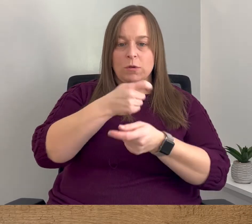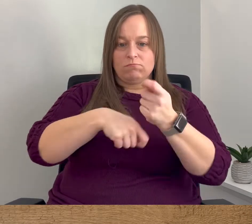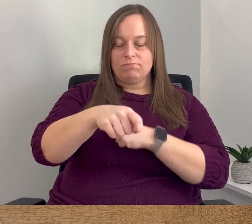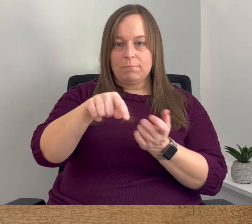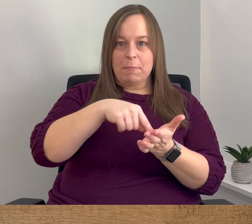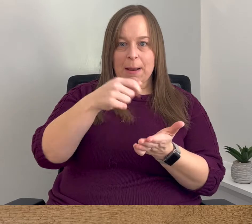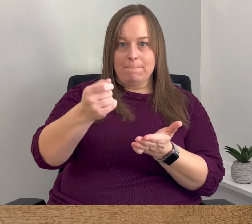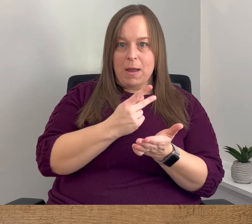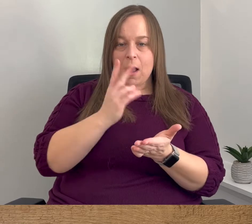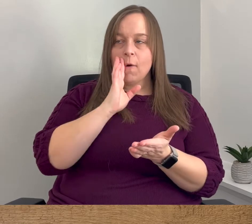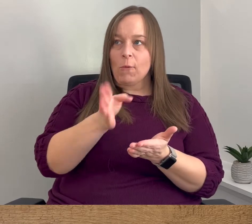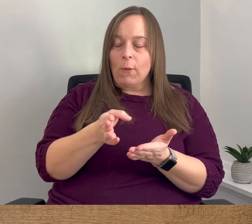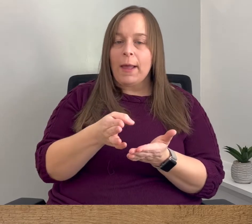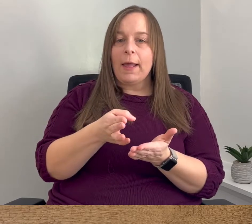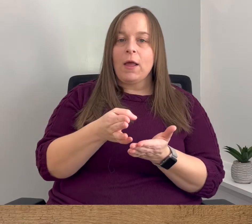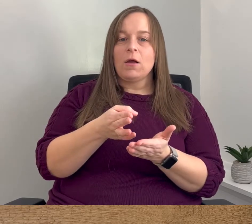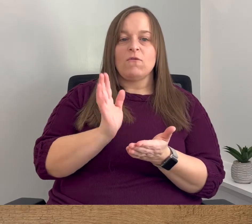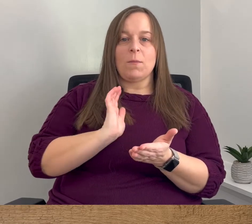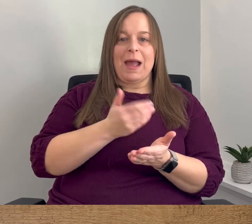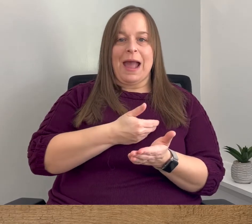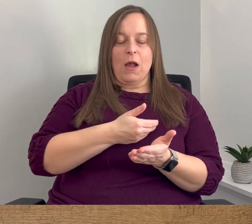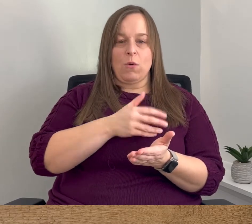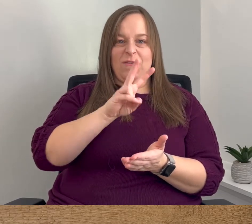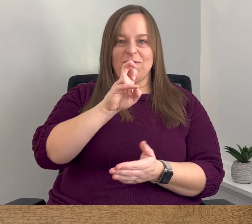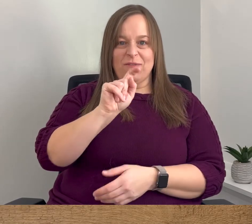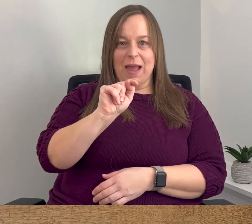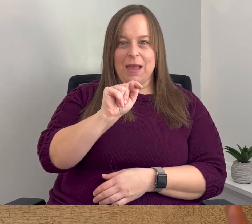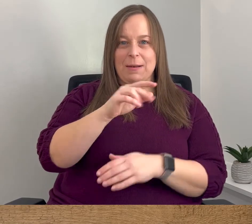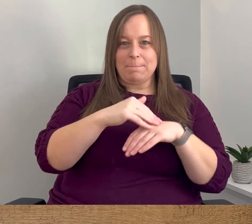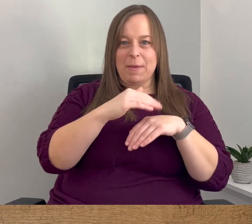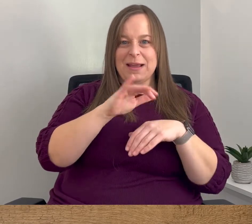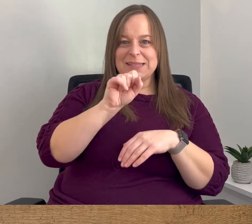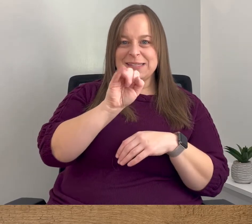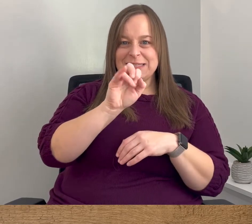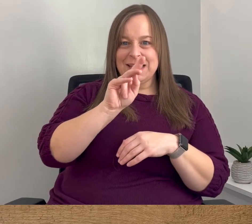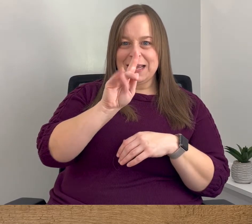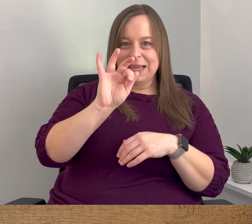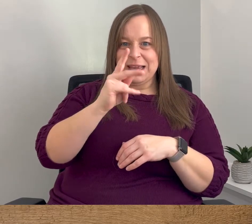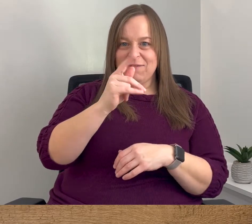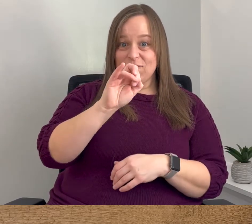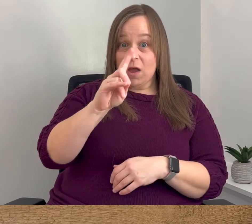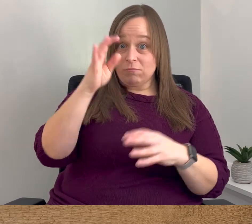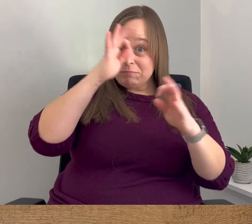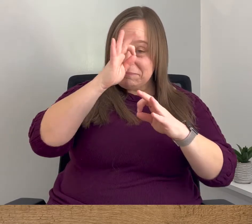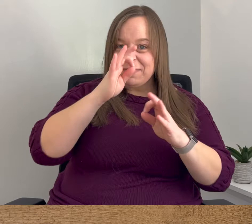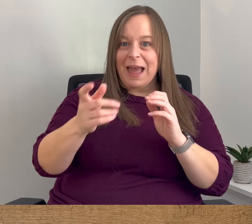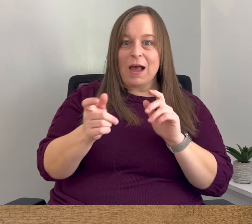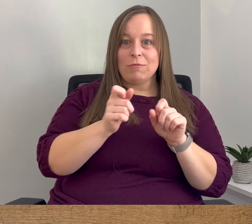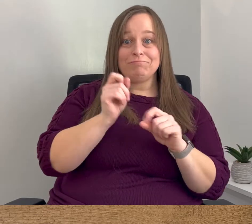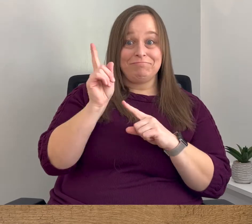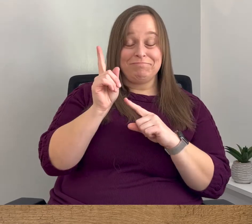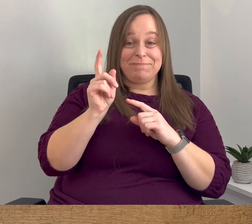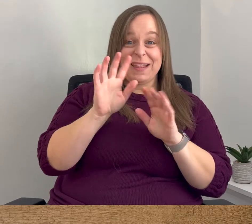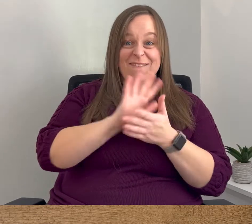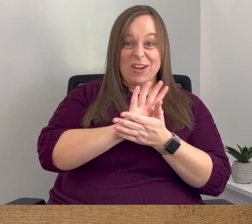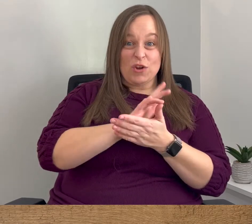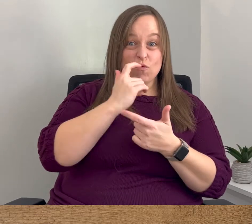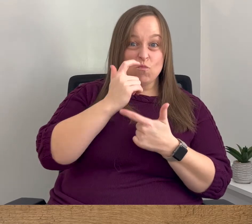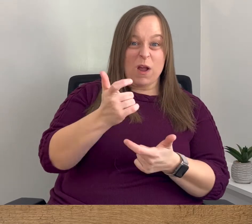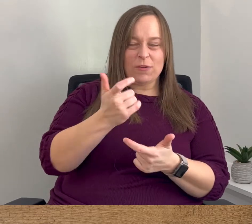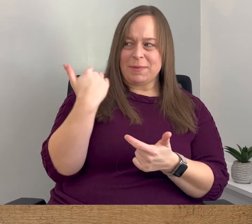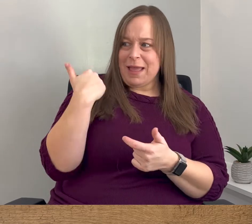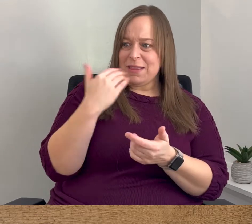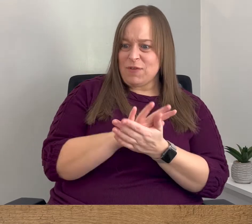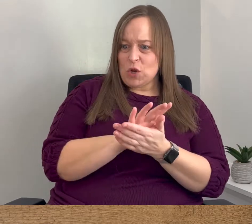Vet bill will reimburse ourselves from our vet and pet sinking fund. If you don't know what a sinking fund is, I'll tag that video